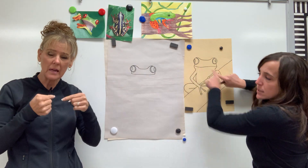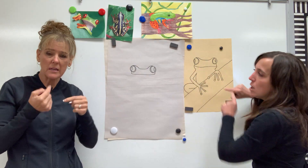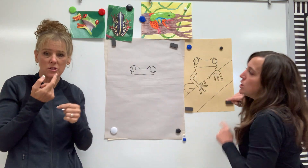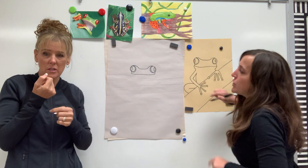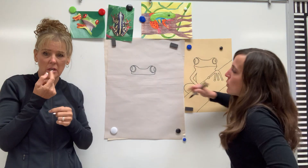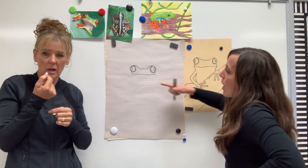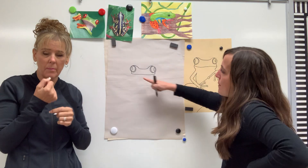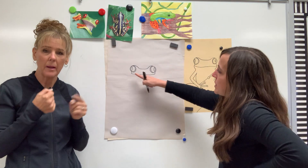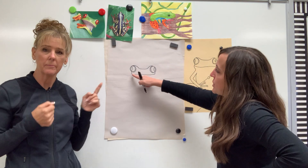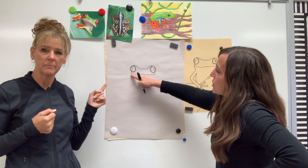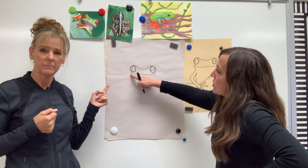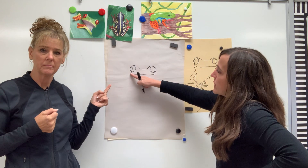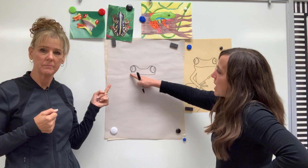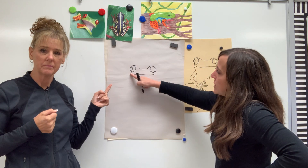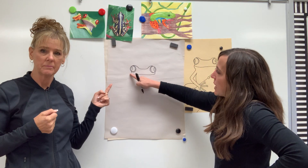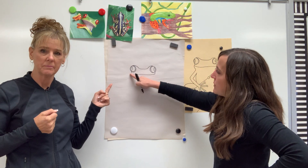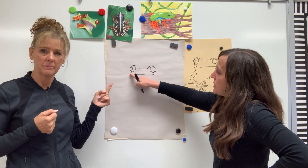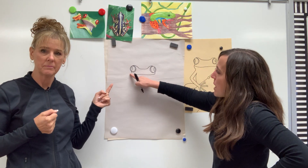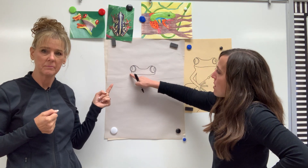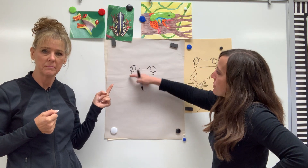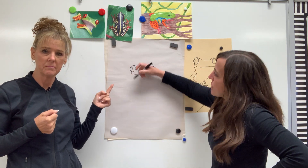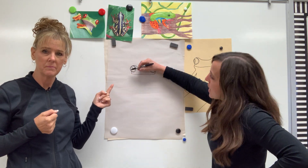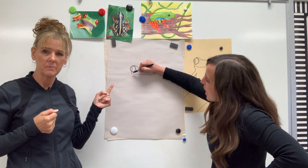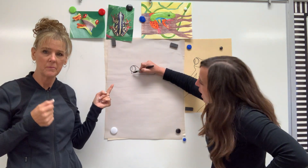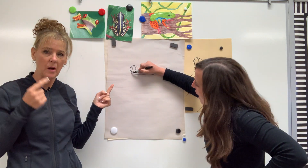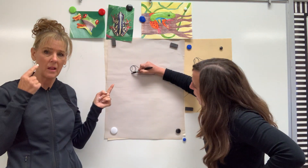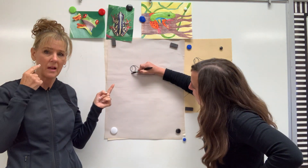ways. So I'm gonna start on the outside of his